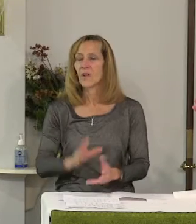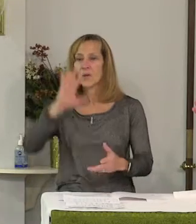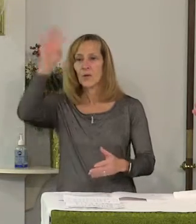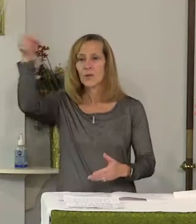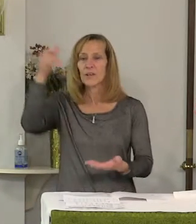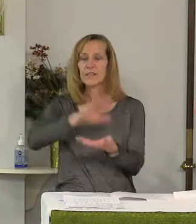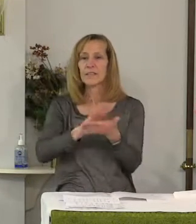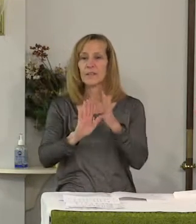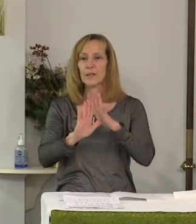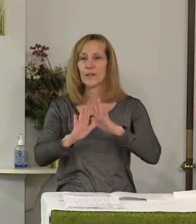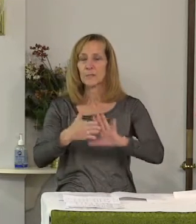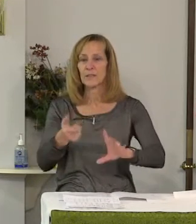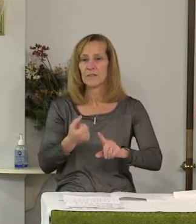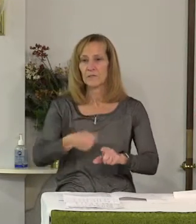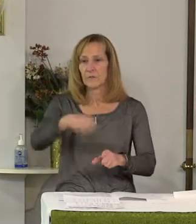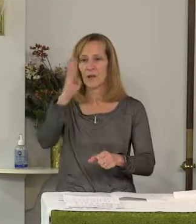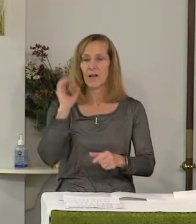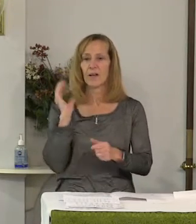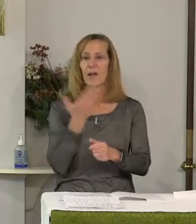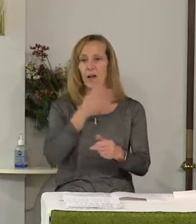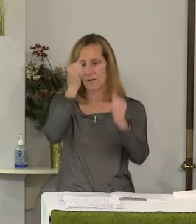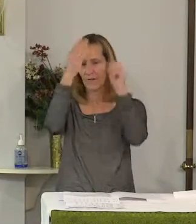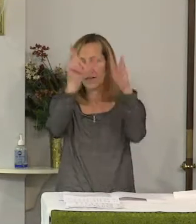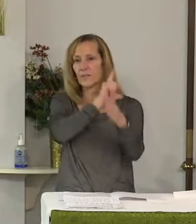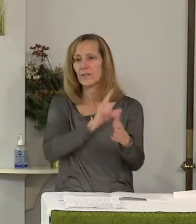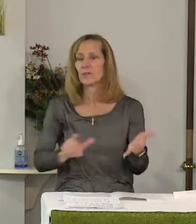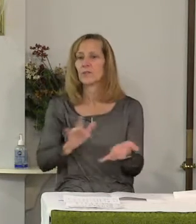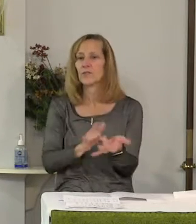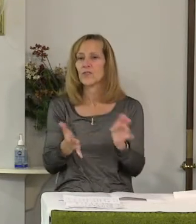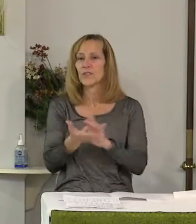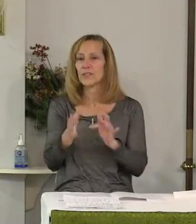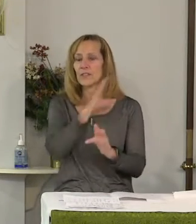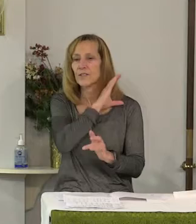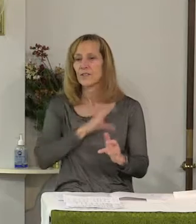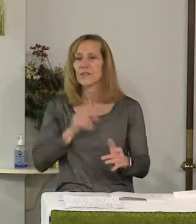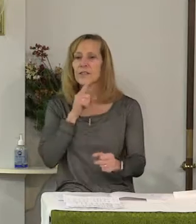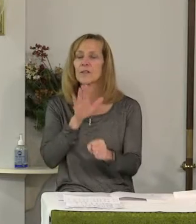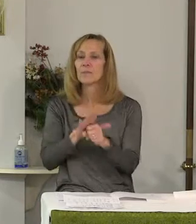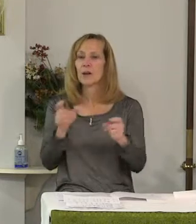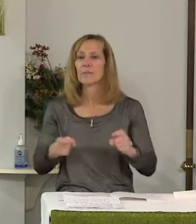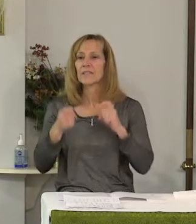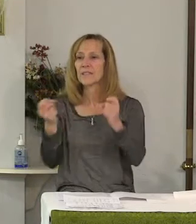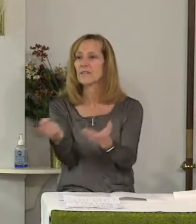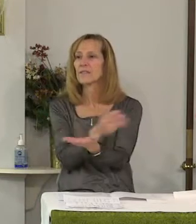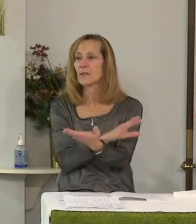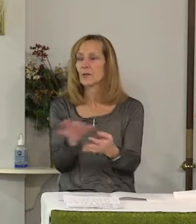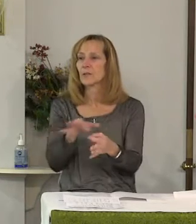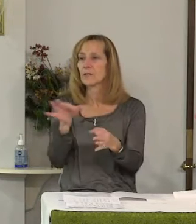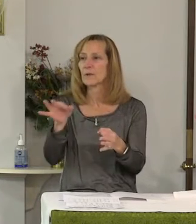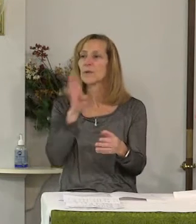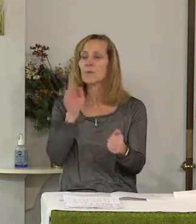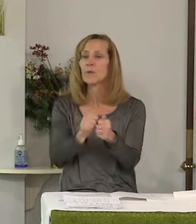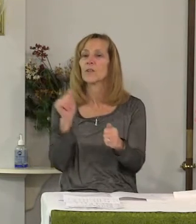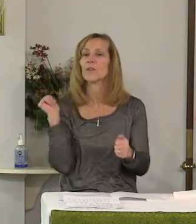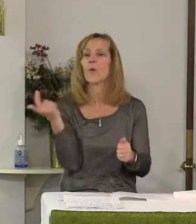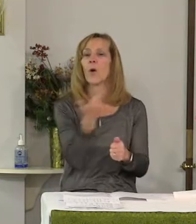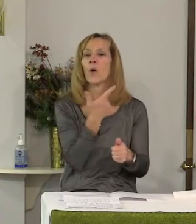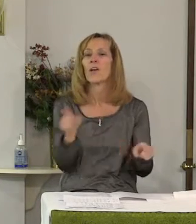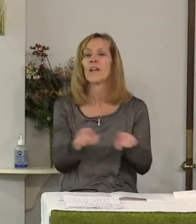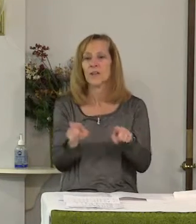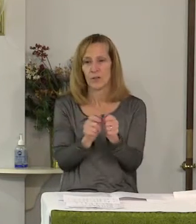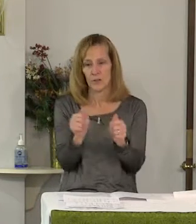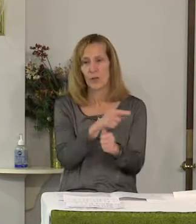Grace and peace from God our Father and the Lord Jesus Christ, and the promised gifts of the Holy Spirit be with you all.